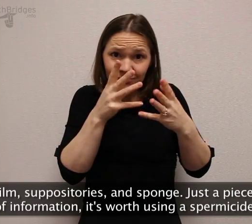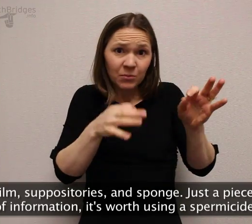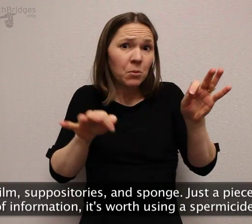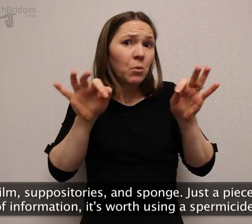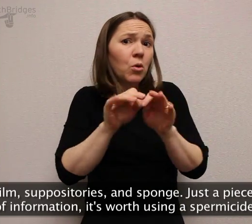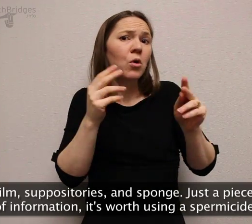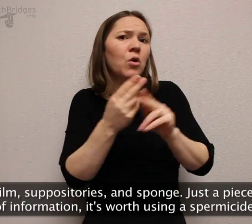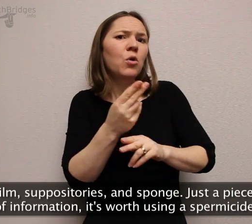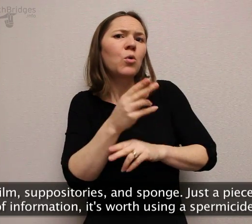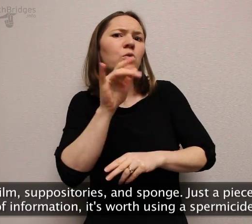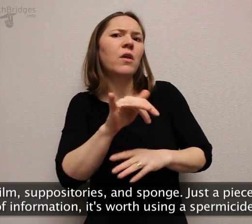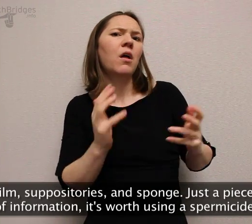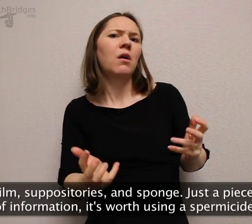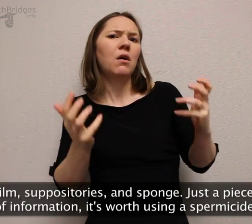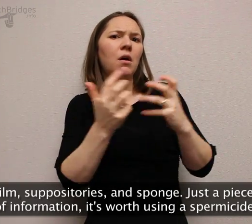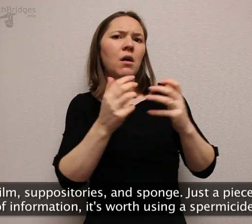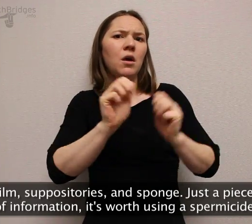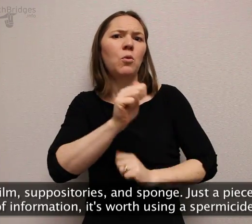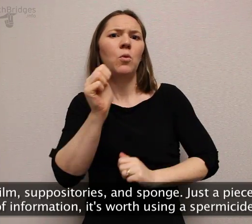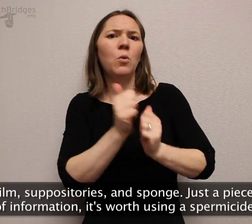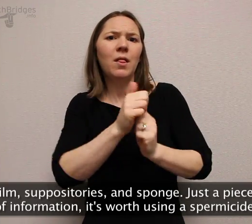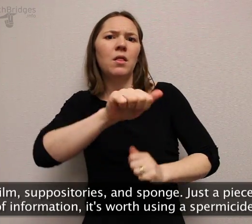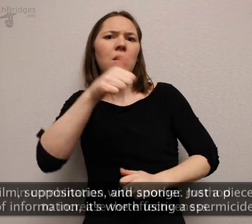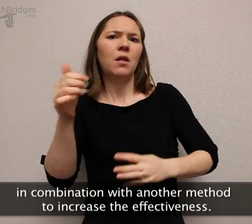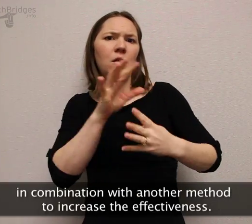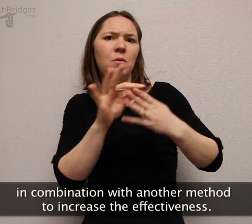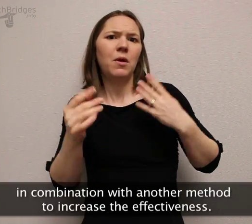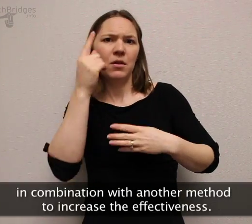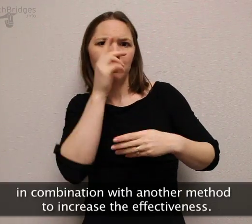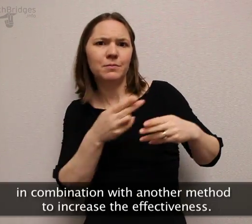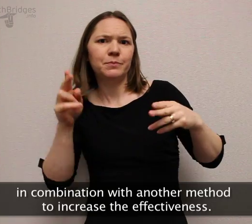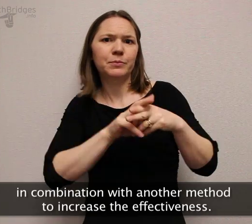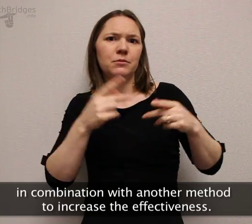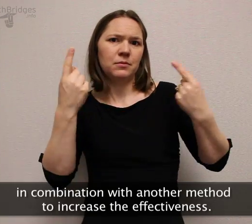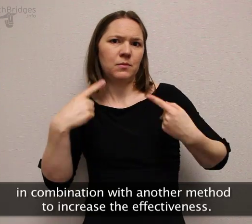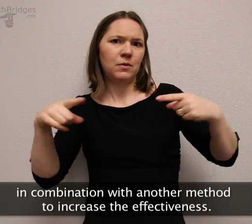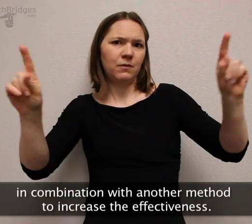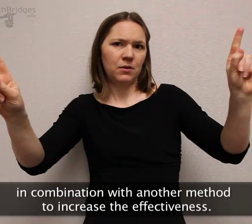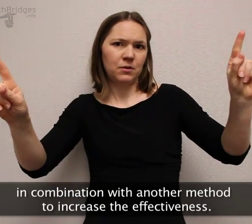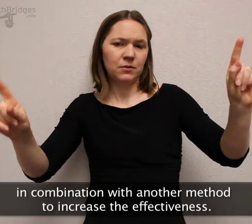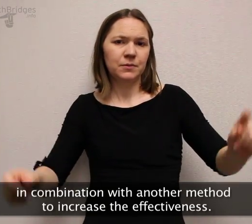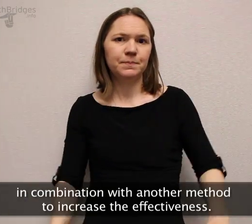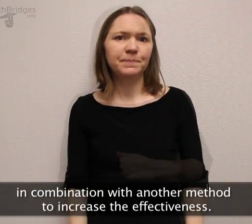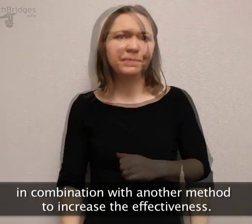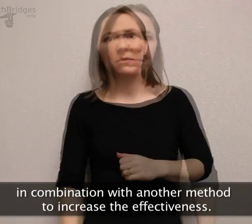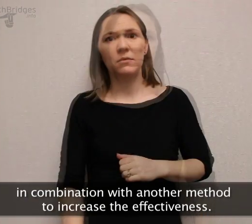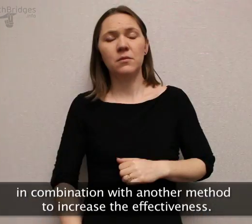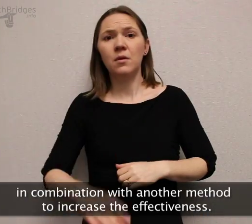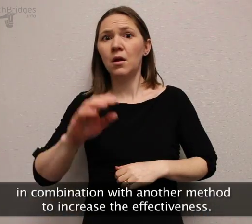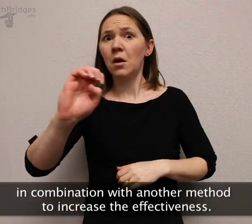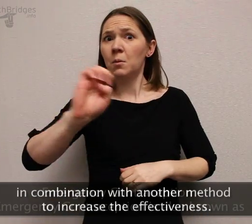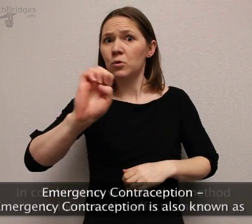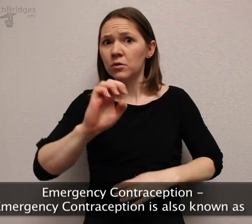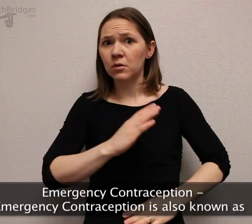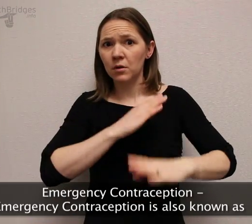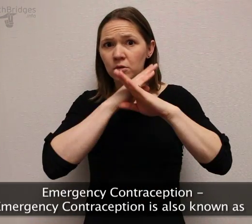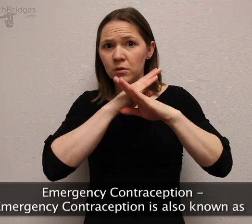Just a piece of information, it's worth using a spermicide in combination with another method to increase the effectiveness.